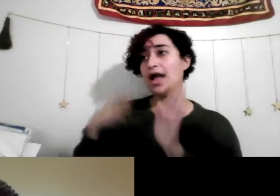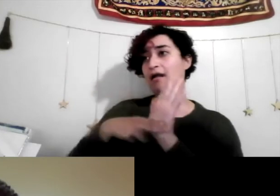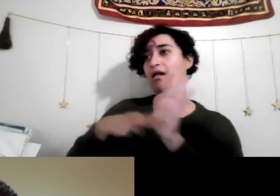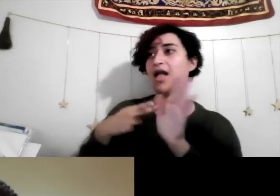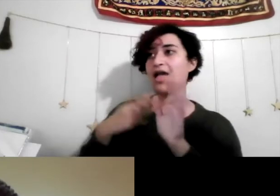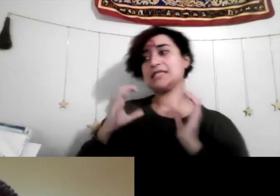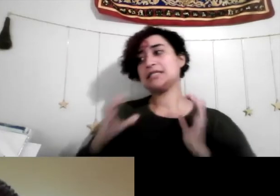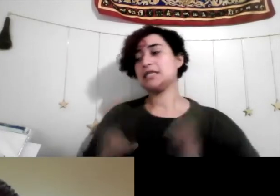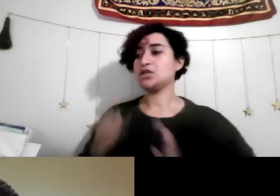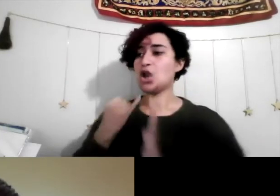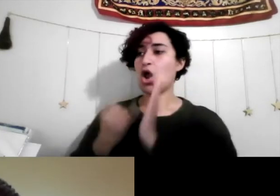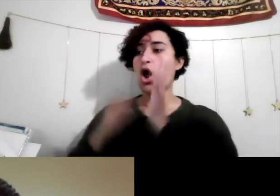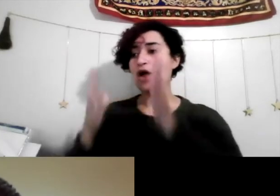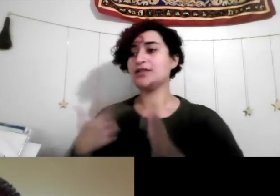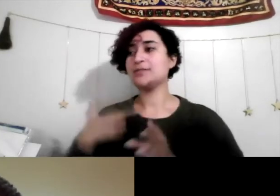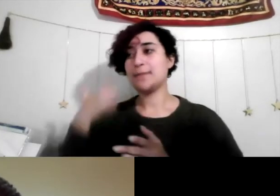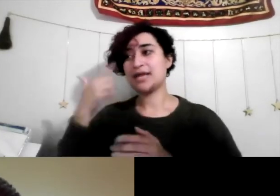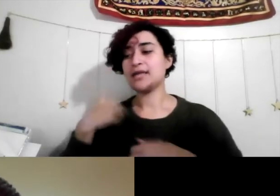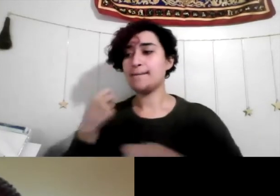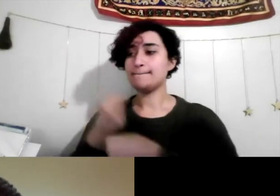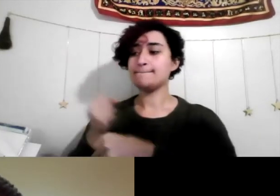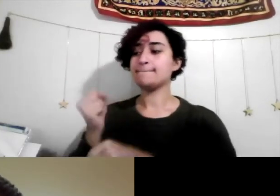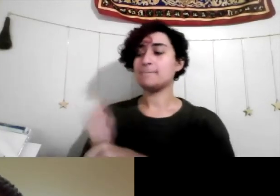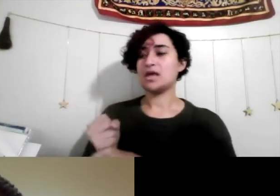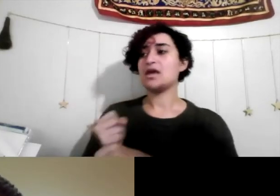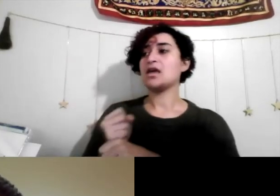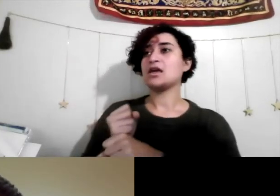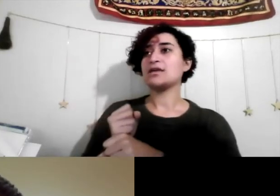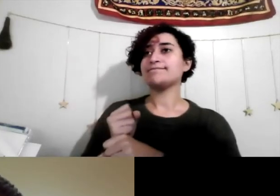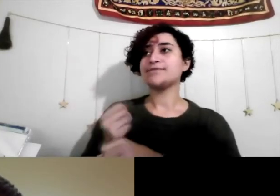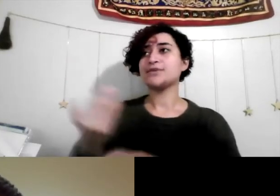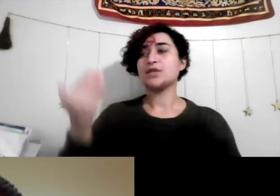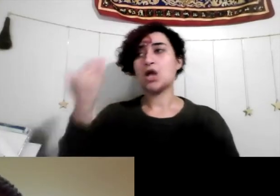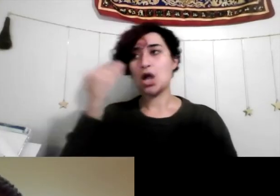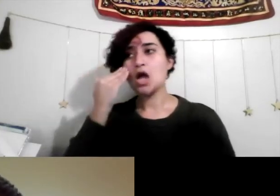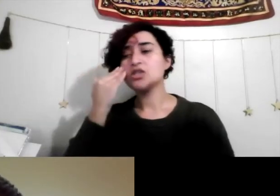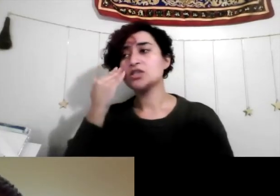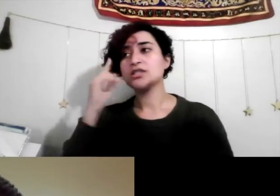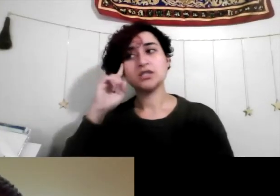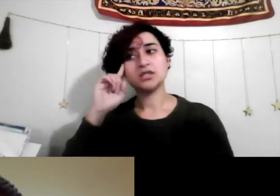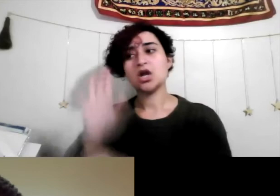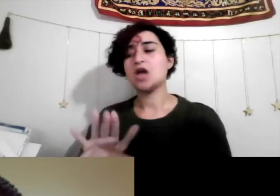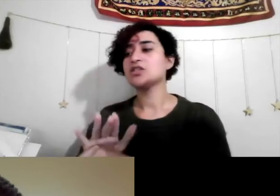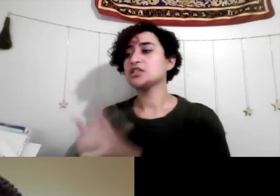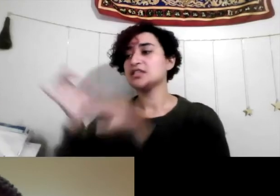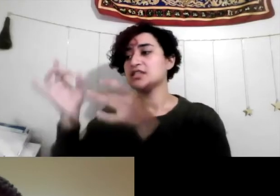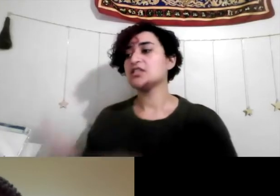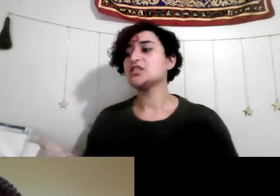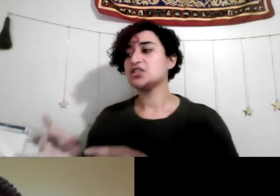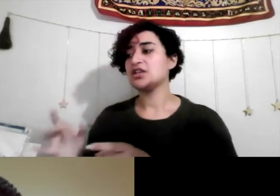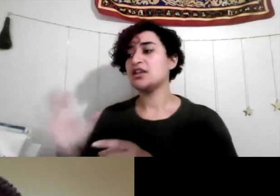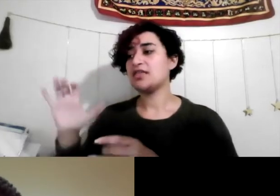artist is because I made the conscious decision at the cliff of life and death that I wanted